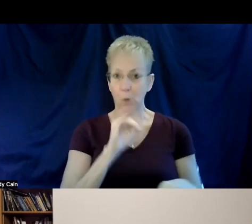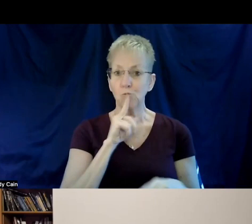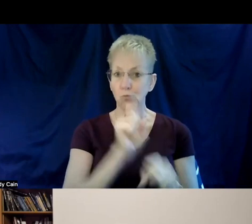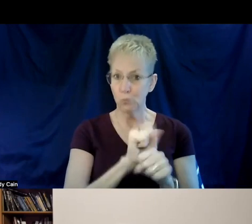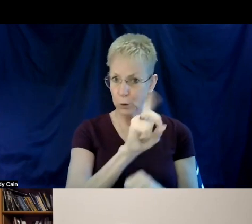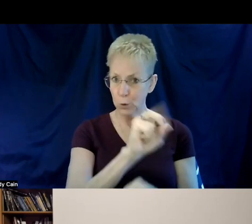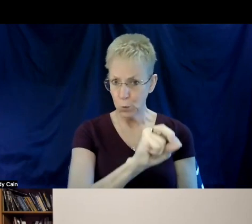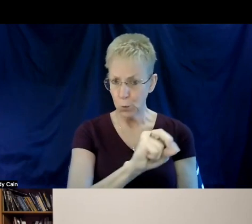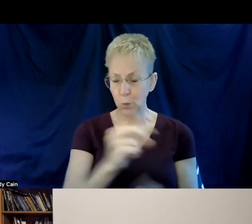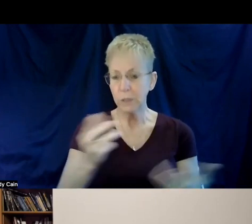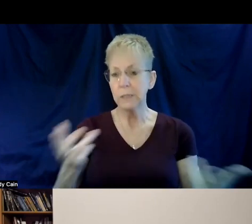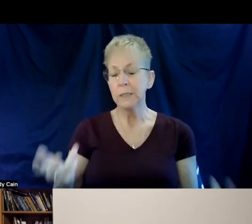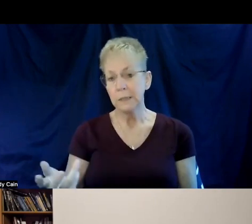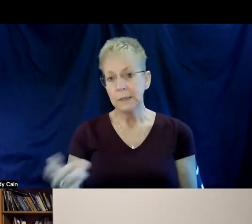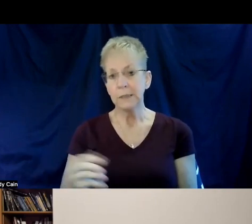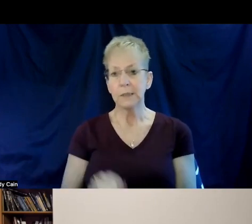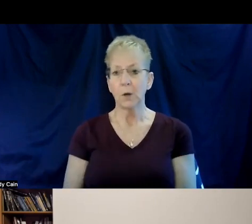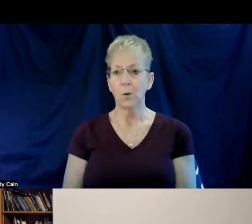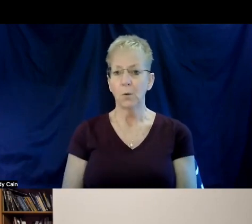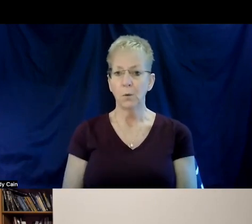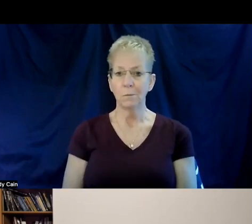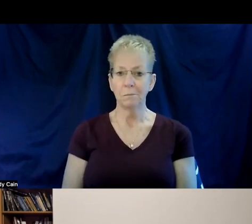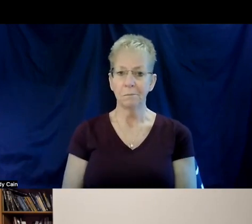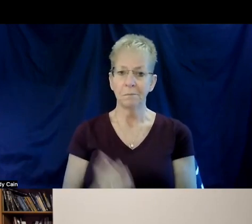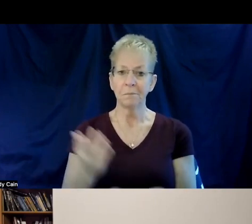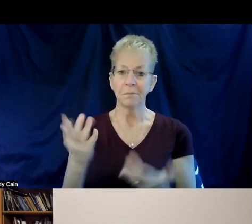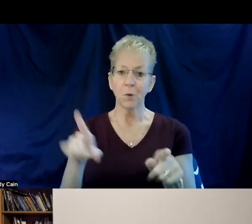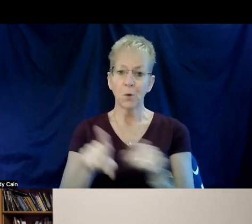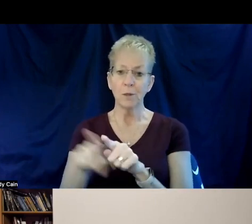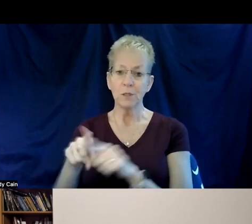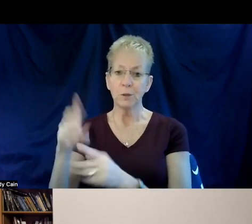bombastic among us that back then